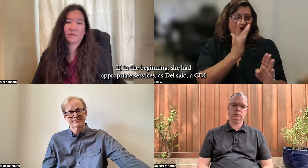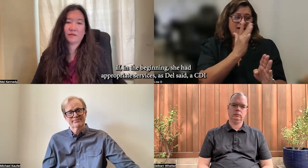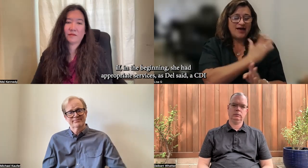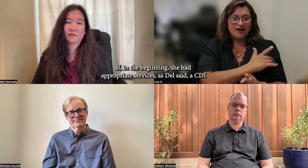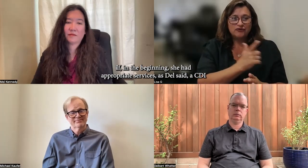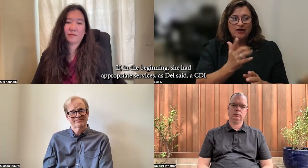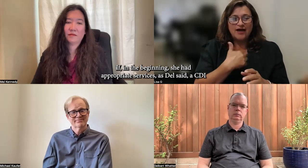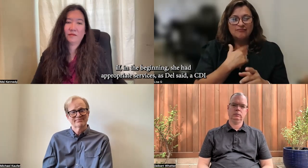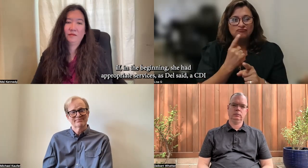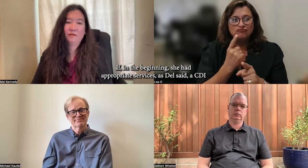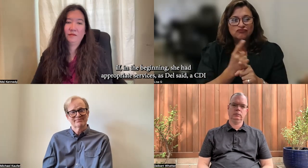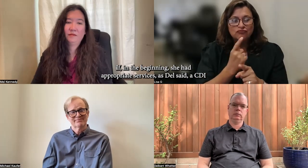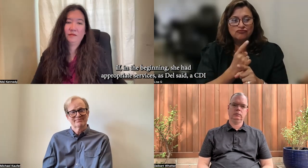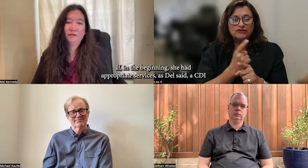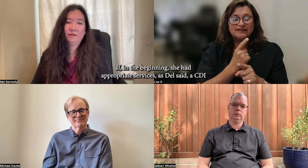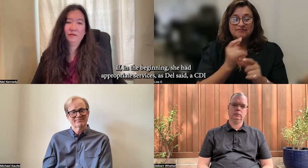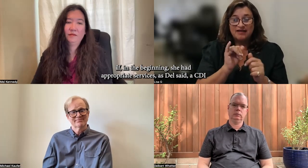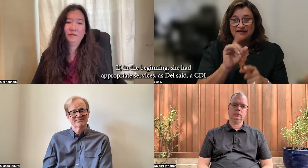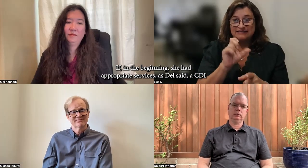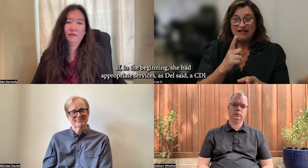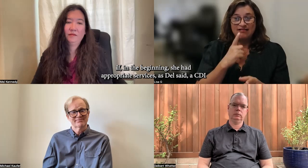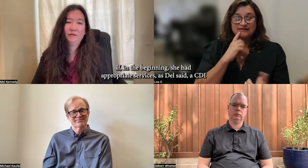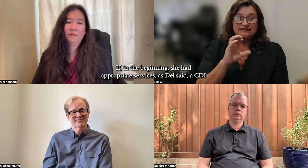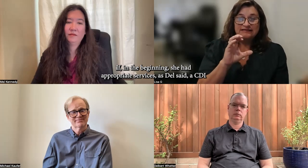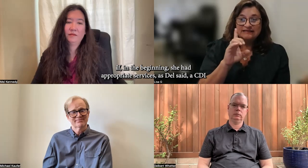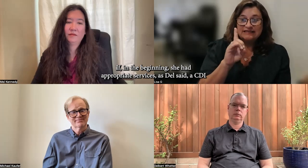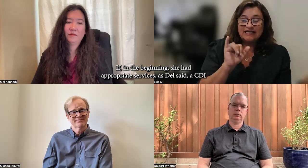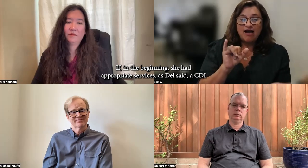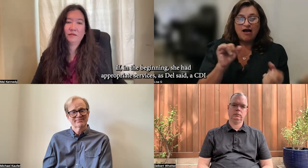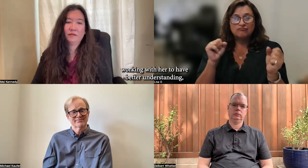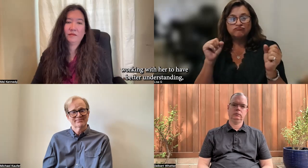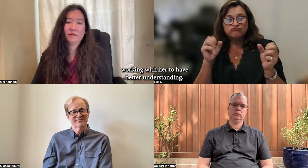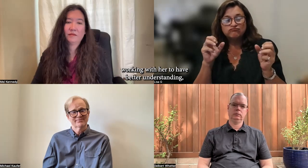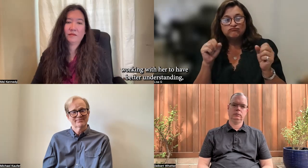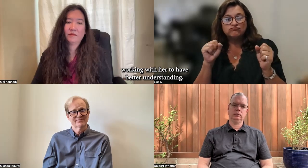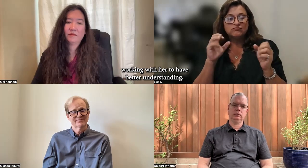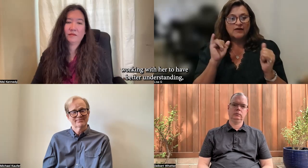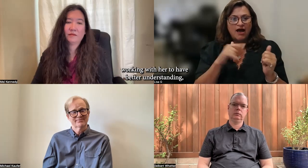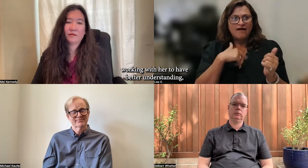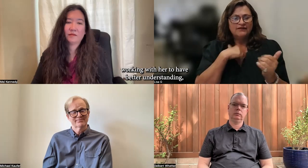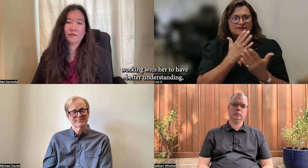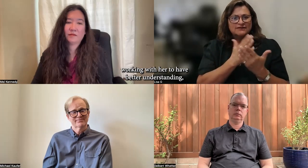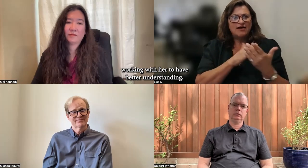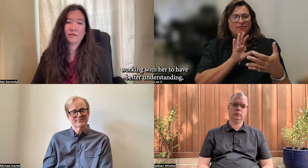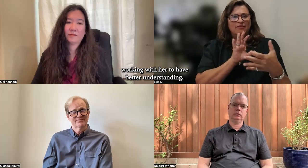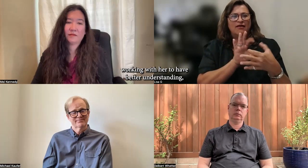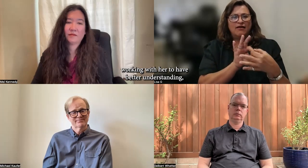beginning she had appropriate services, as Dell said, a CDI, working with her to have better